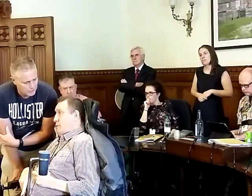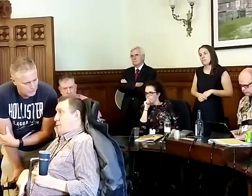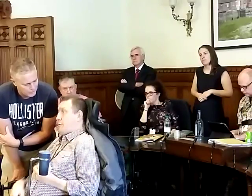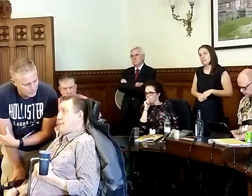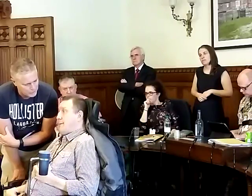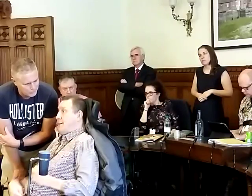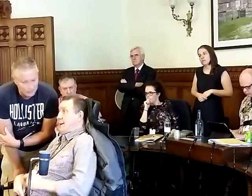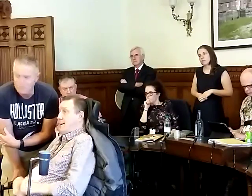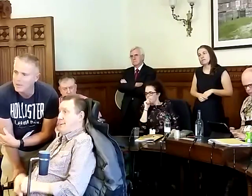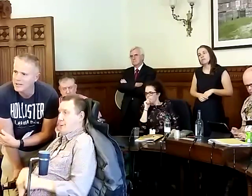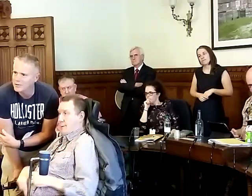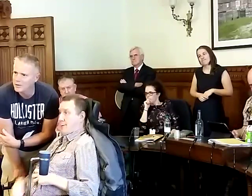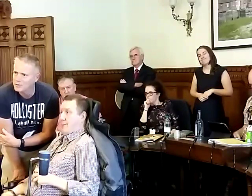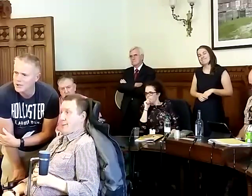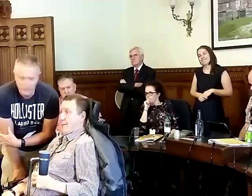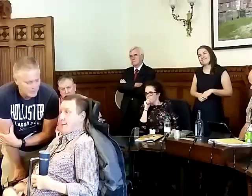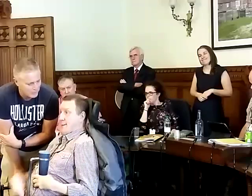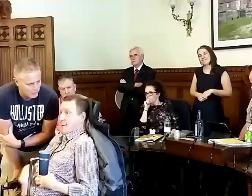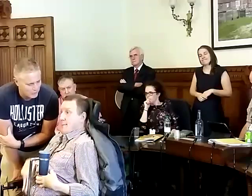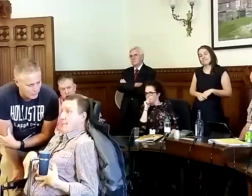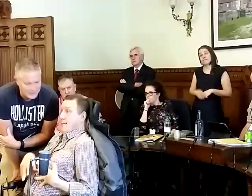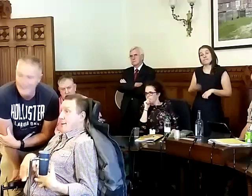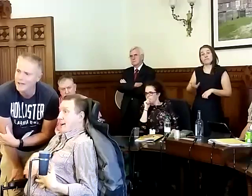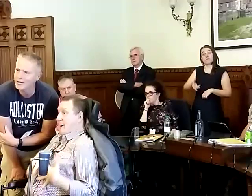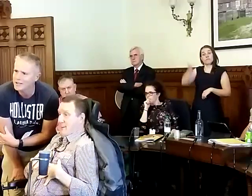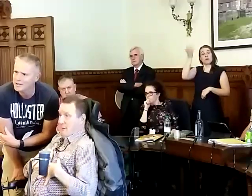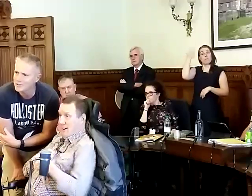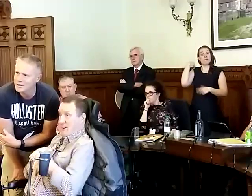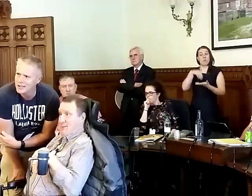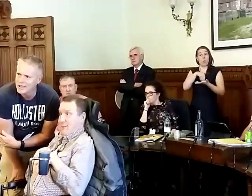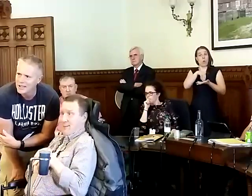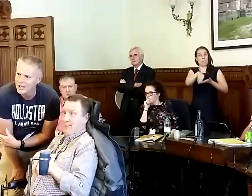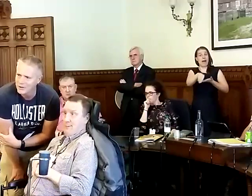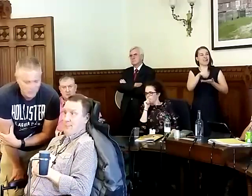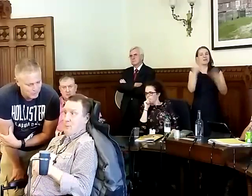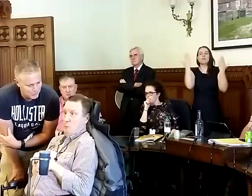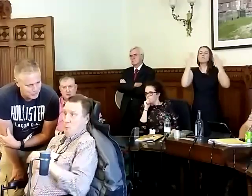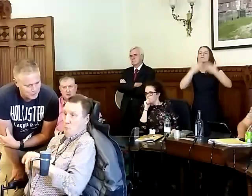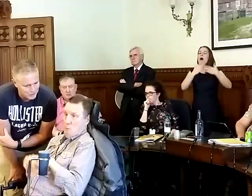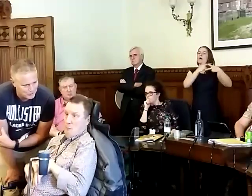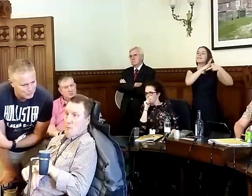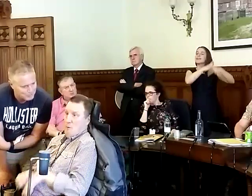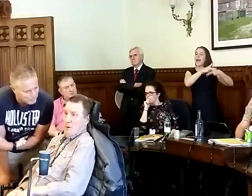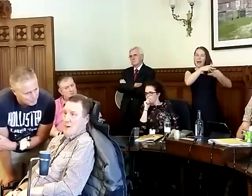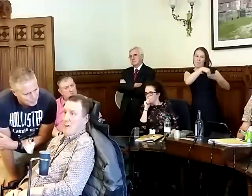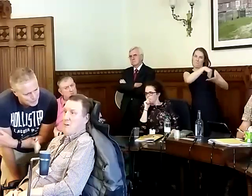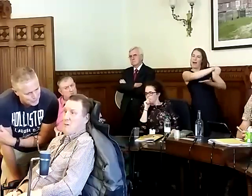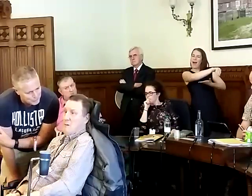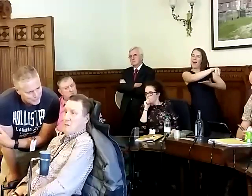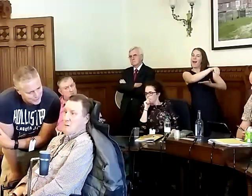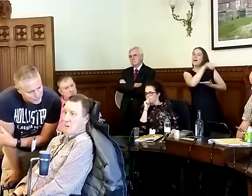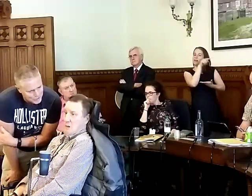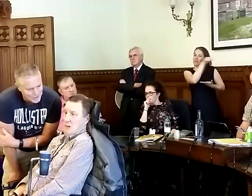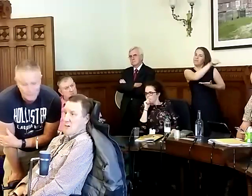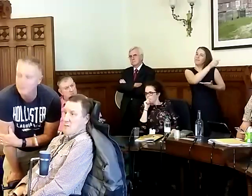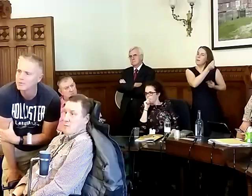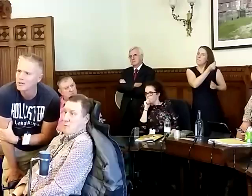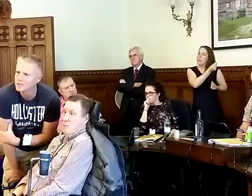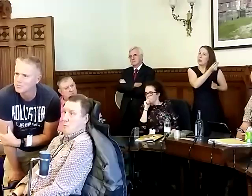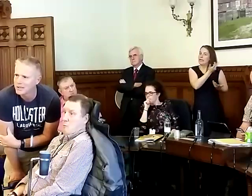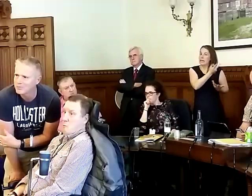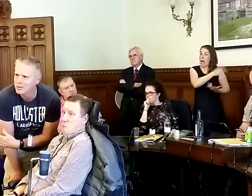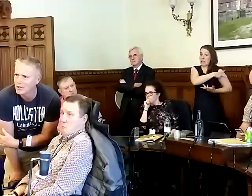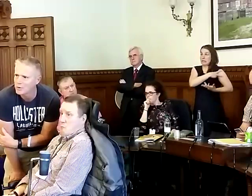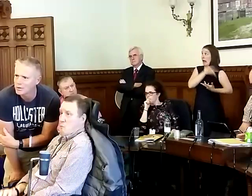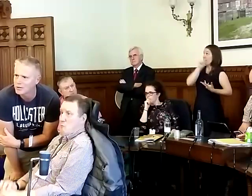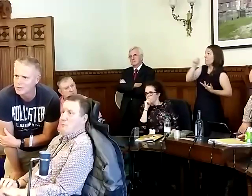So, a lot of us were paying a set rate for overnight care and it, and along with all the other money that we're paying our staff,